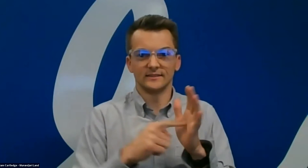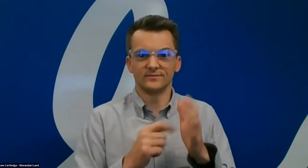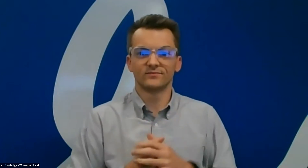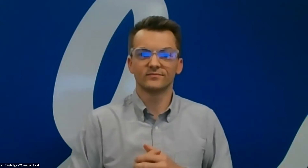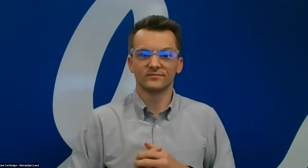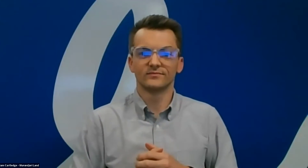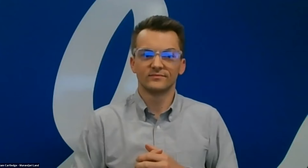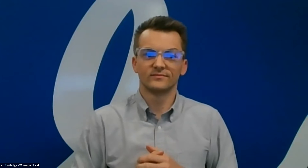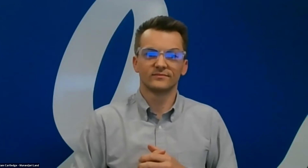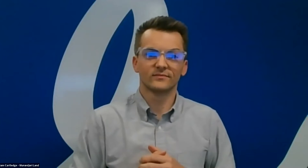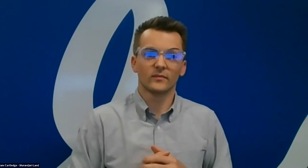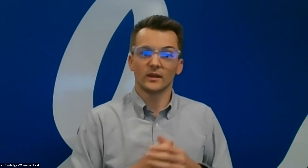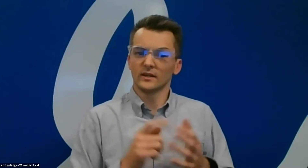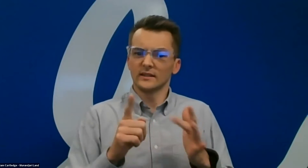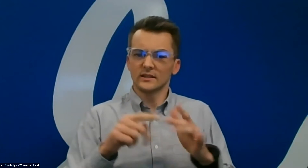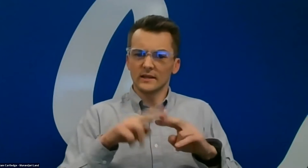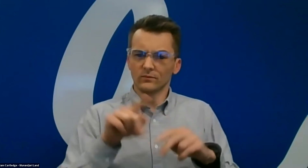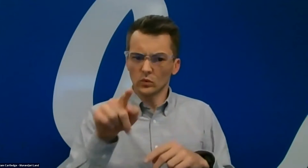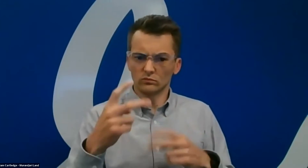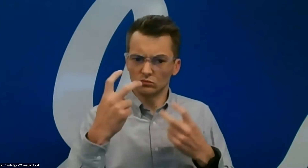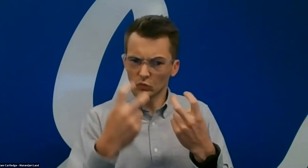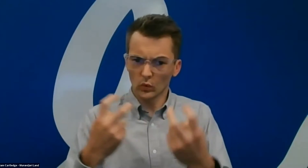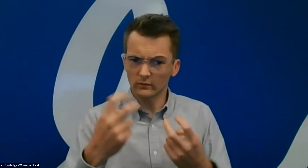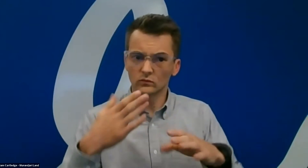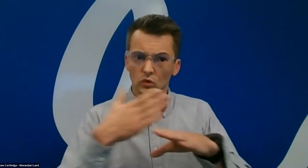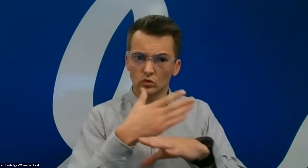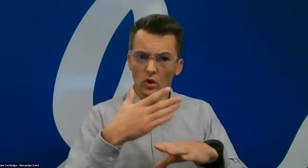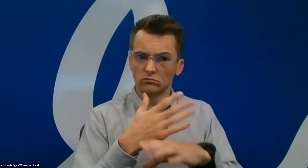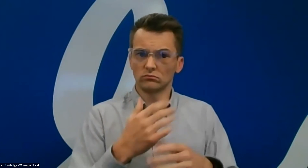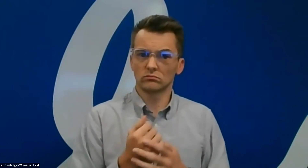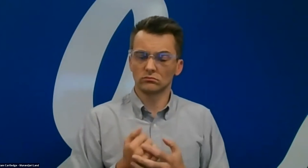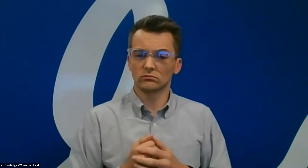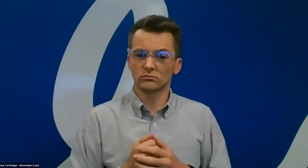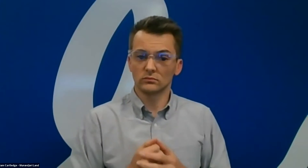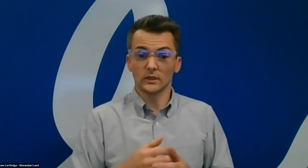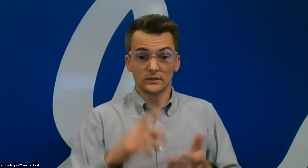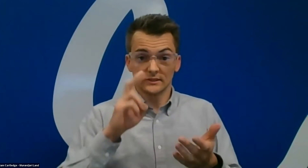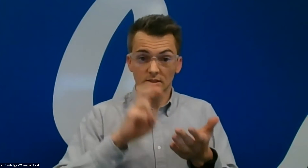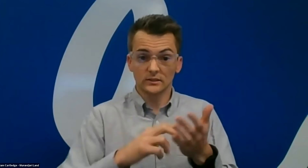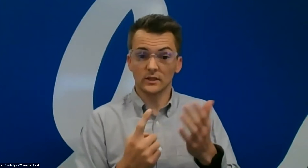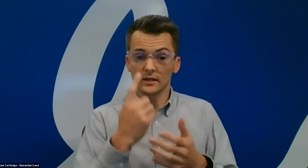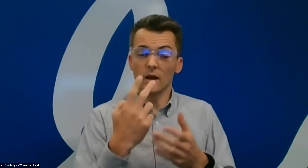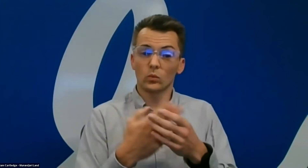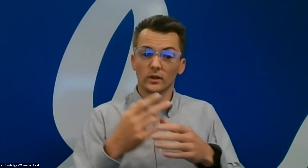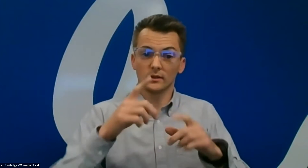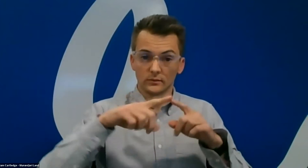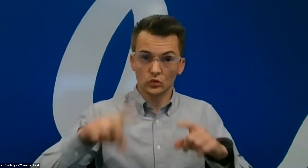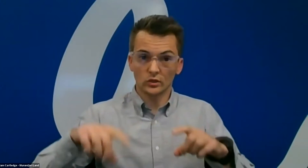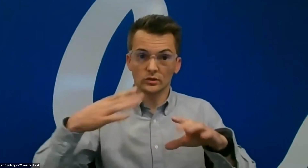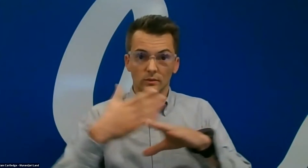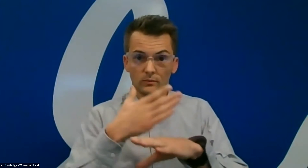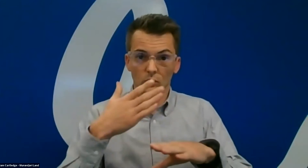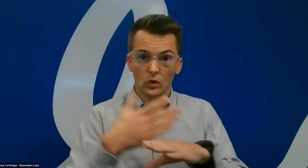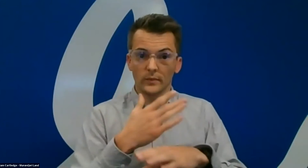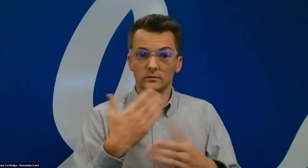We're going to be asking workplaces to work with much of our deaf talent in the community. So if you're